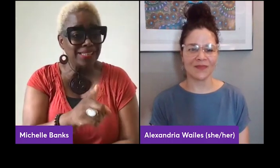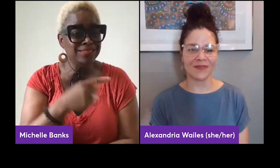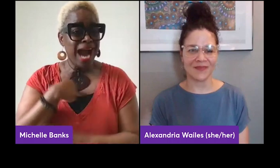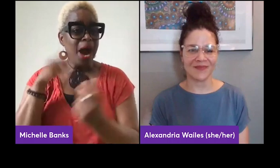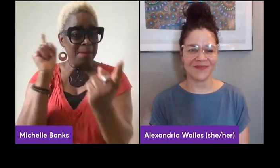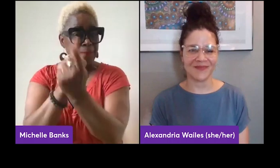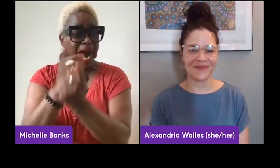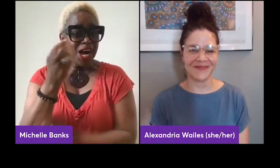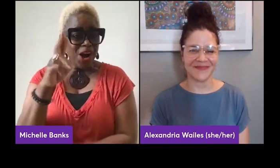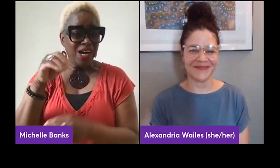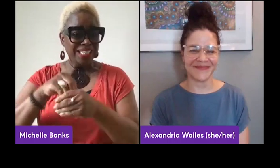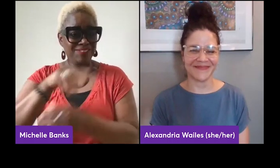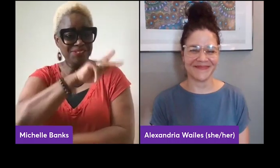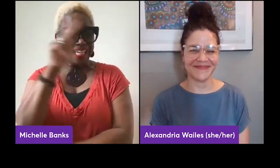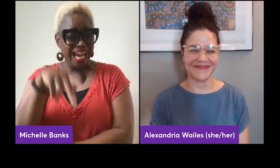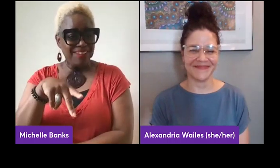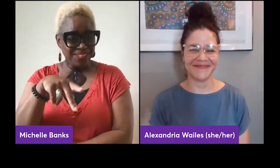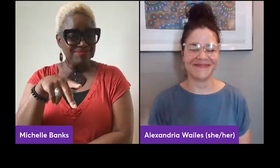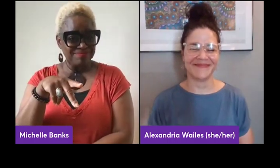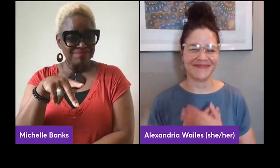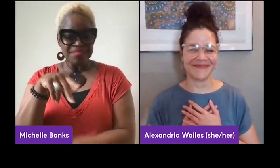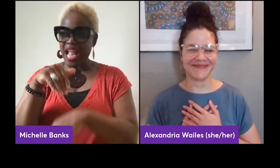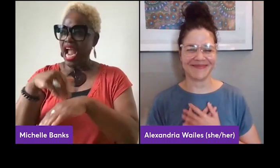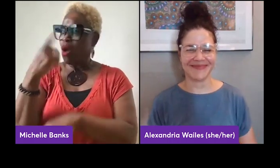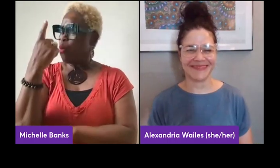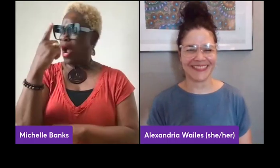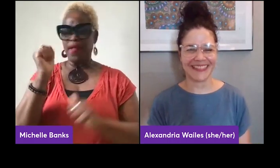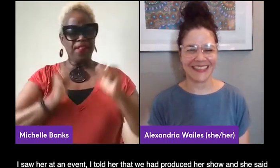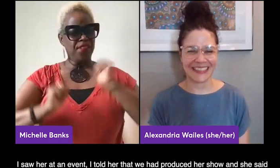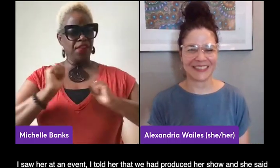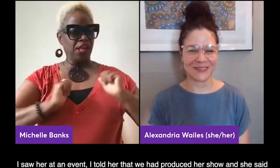And in fact, I met her in Philadelphia.